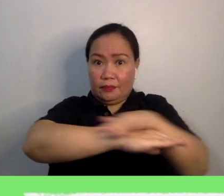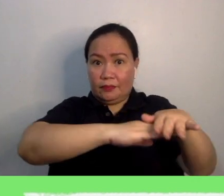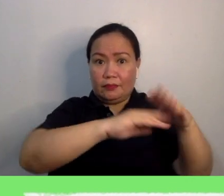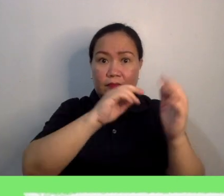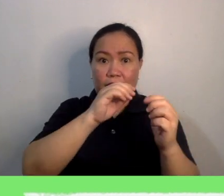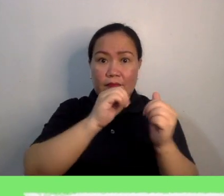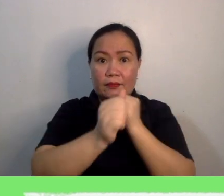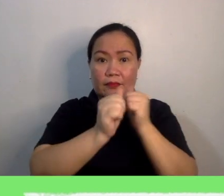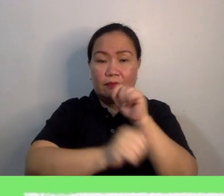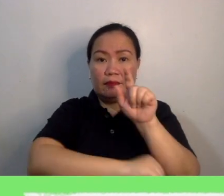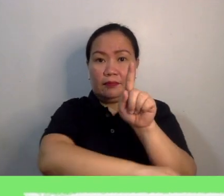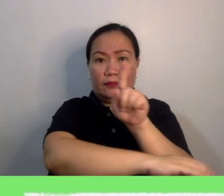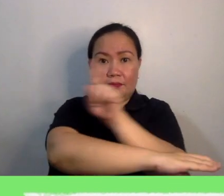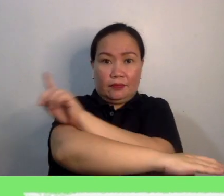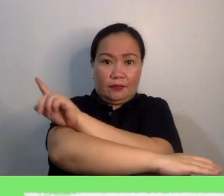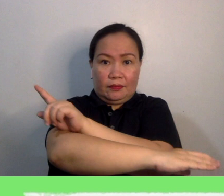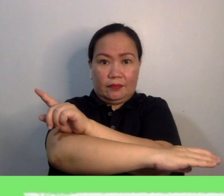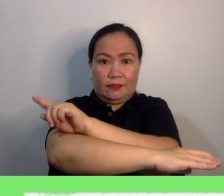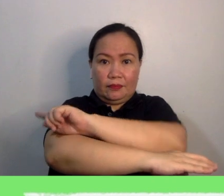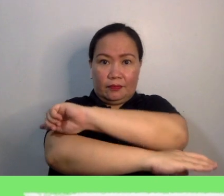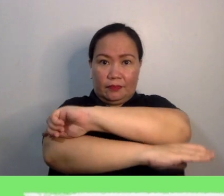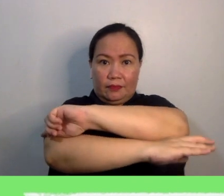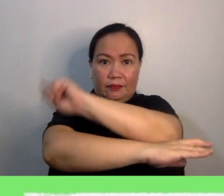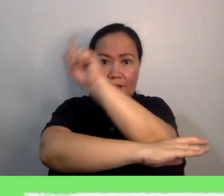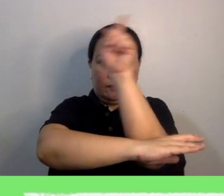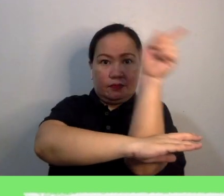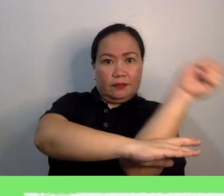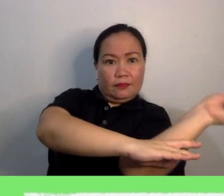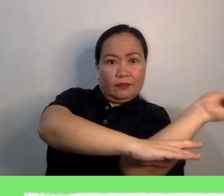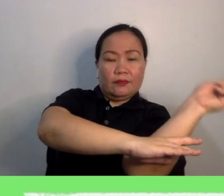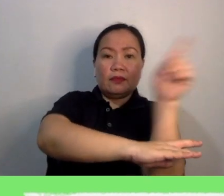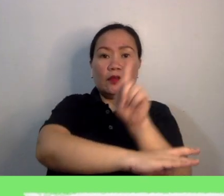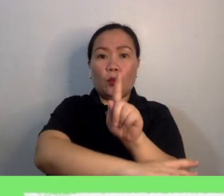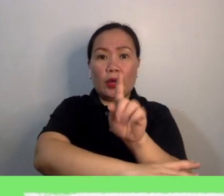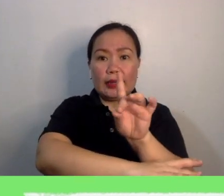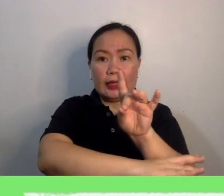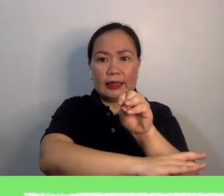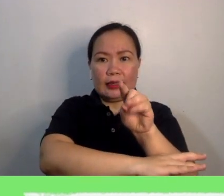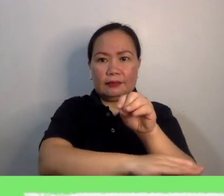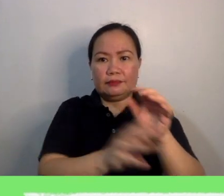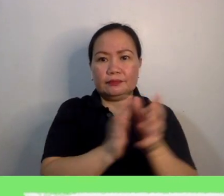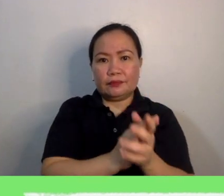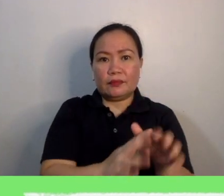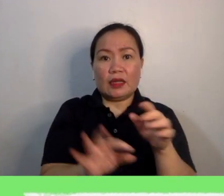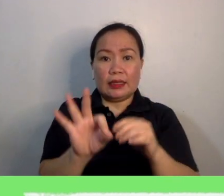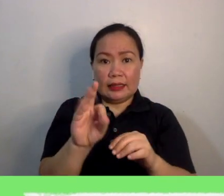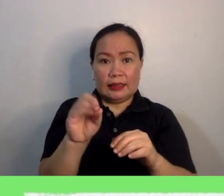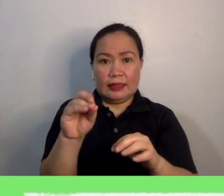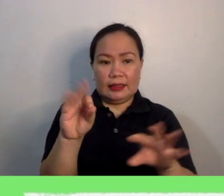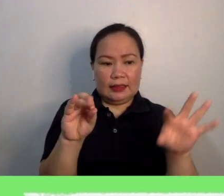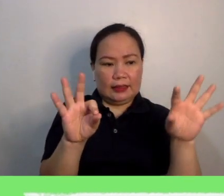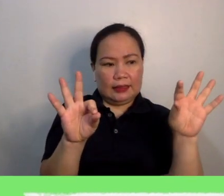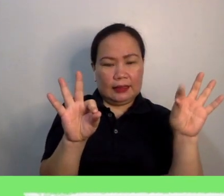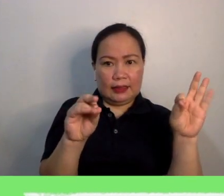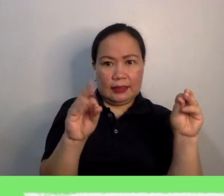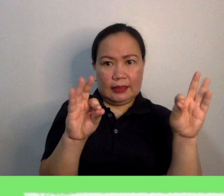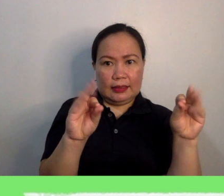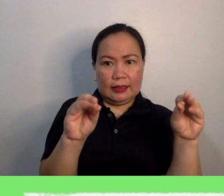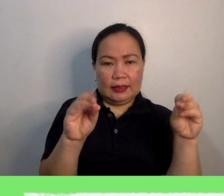it forms a linear pair, and we have here the symbol, so 90 ito. So, therefore,